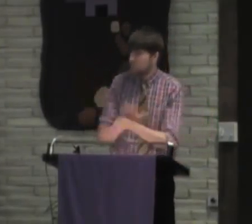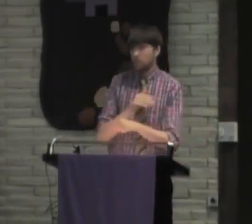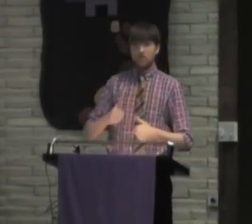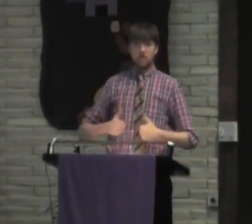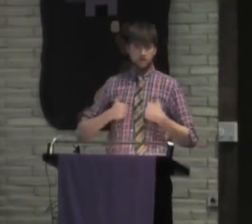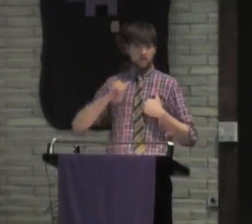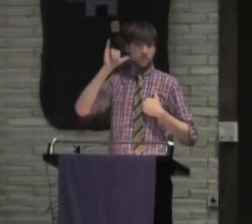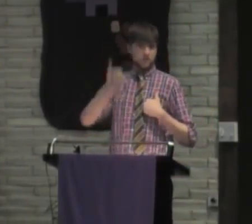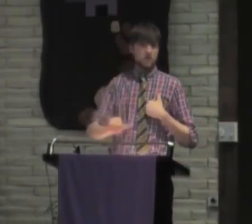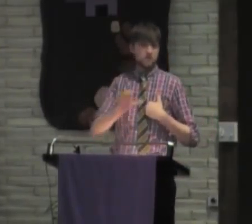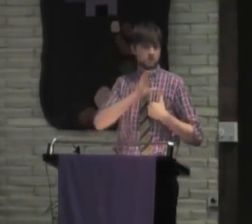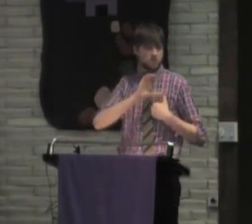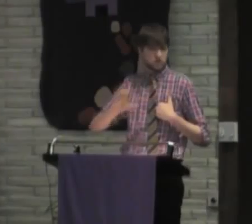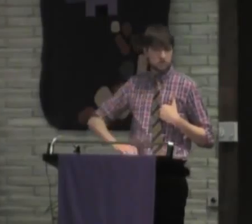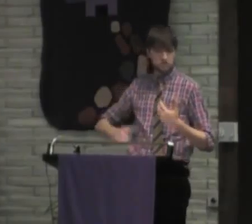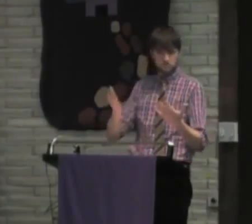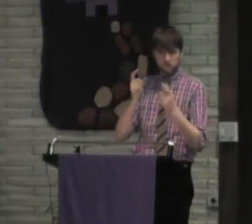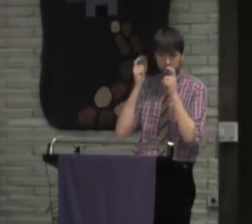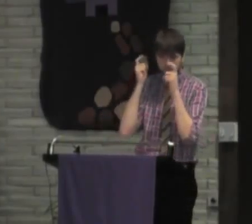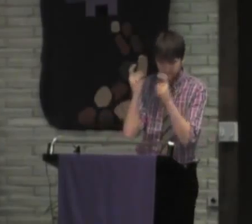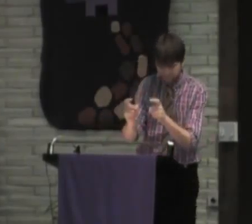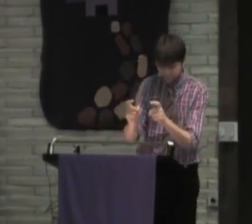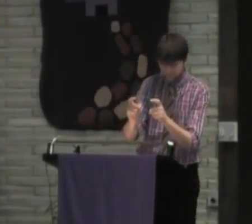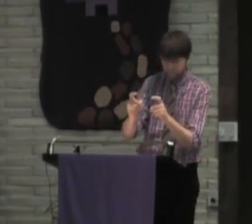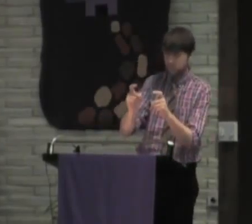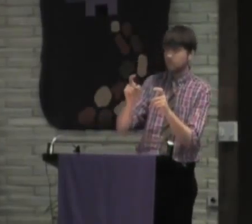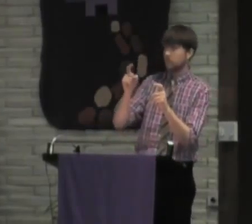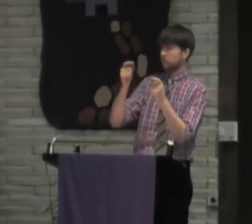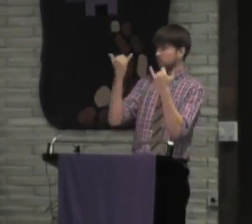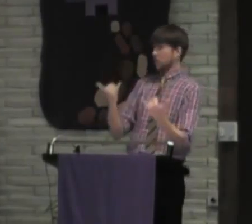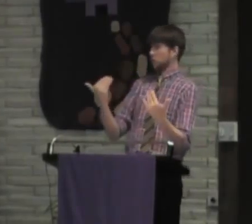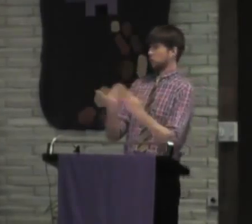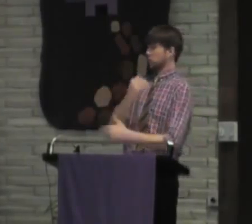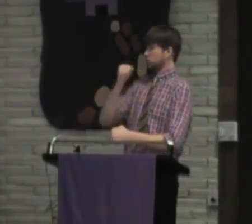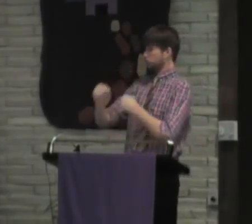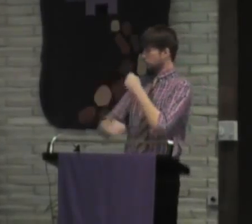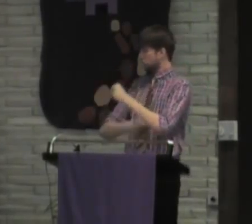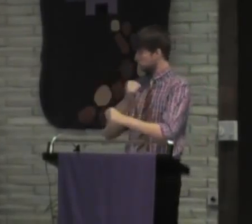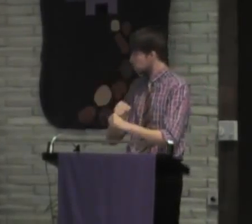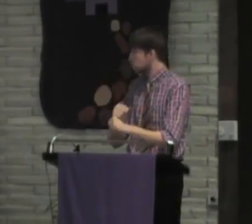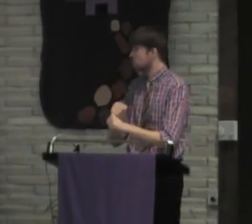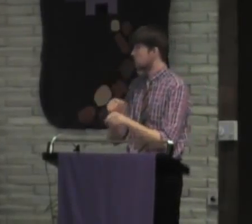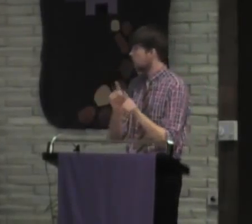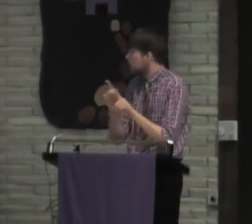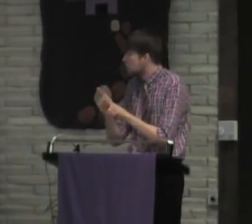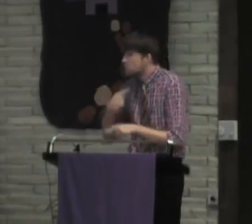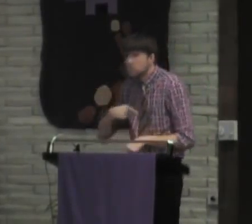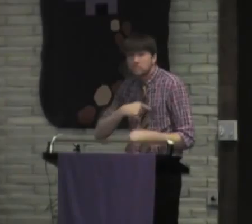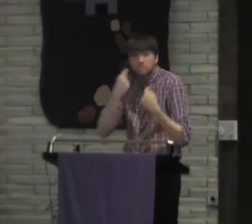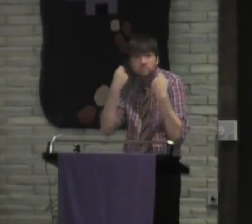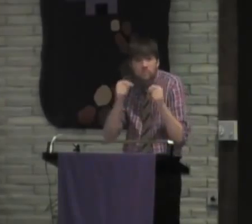Some people just can't experience full joy, the joy that Christ wants to give us. And now that it's New